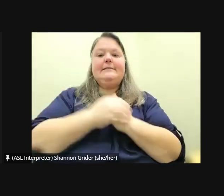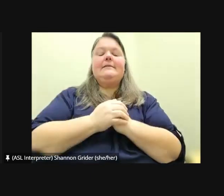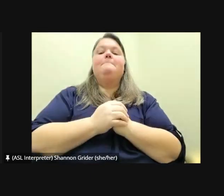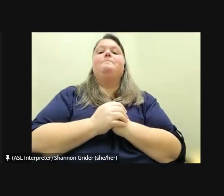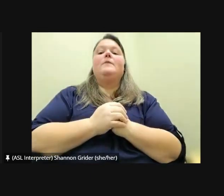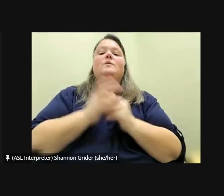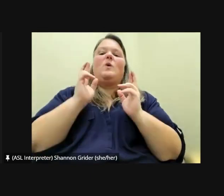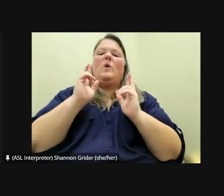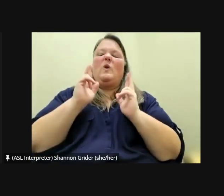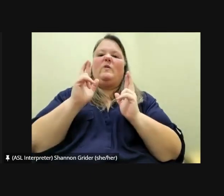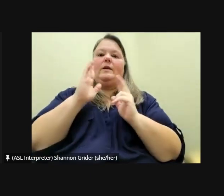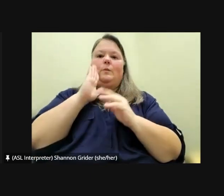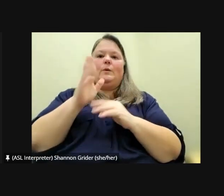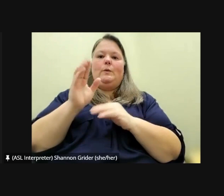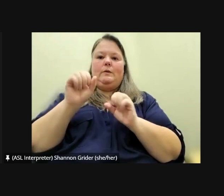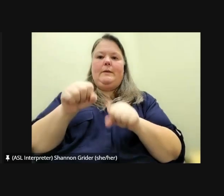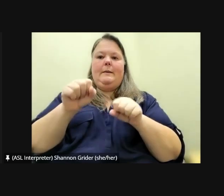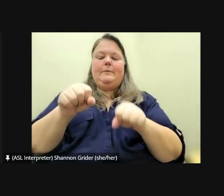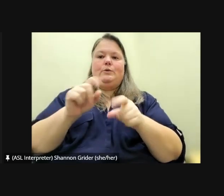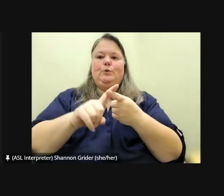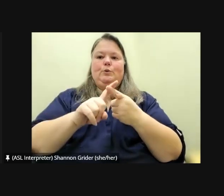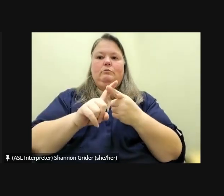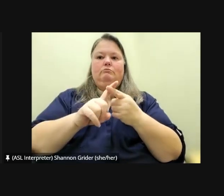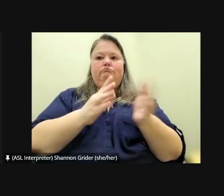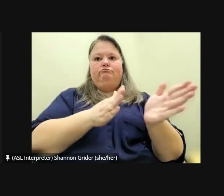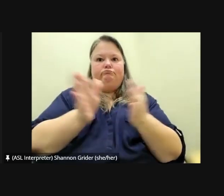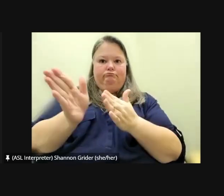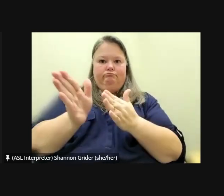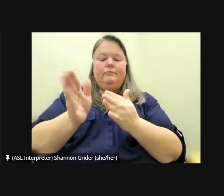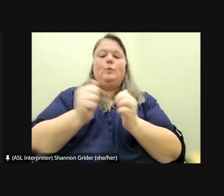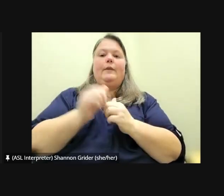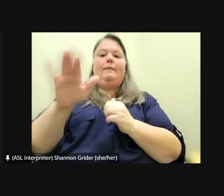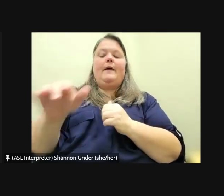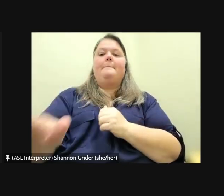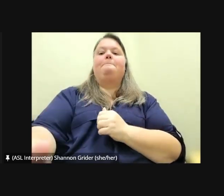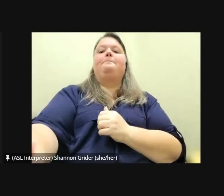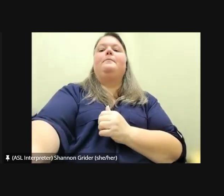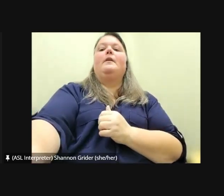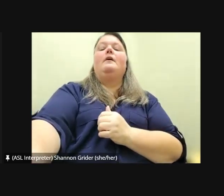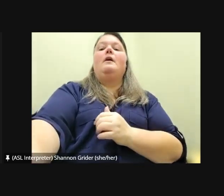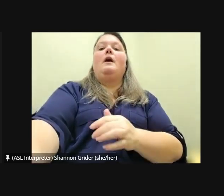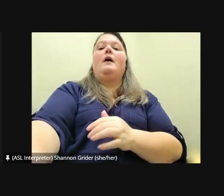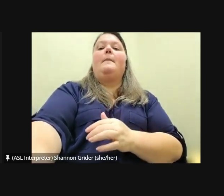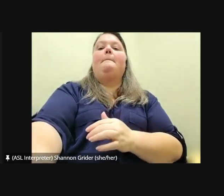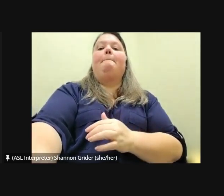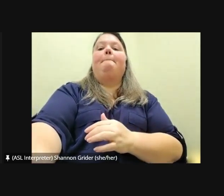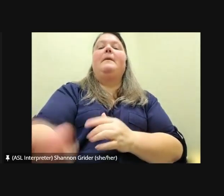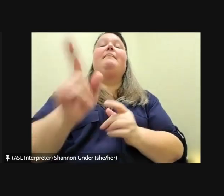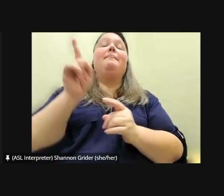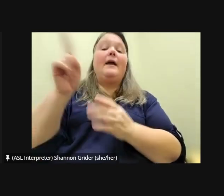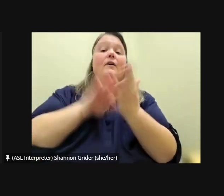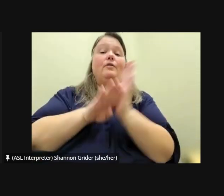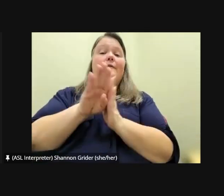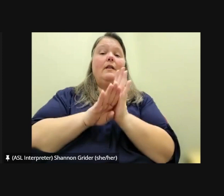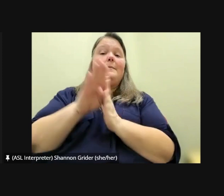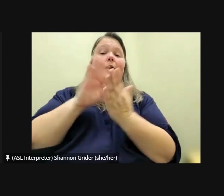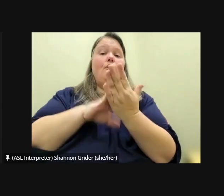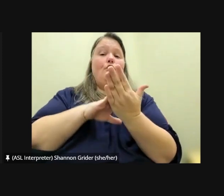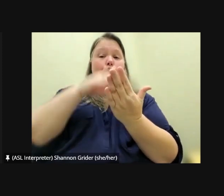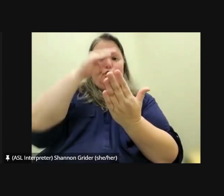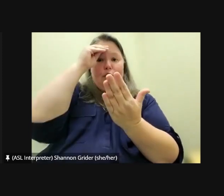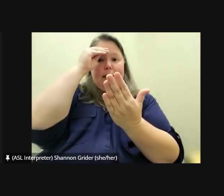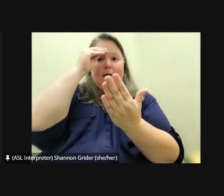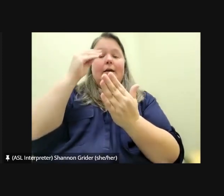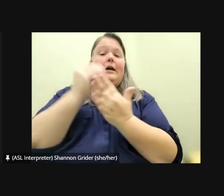on a lot of diverse perspectives from that work. They are developing a learning agenda. And so as part of that, they reached out